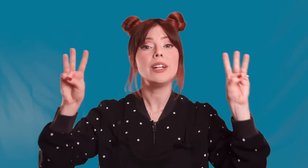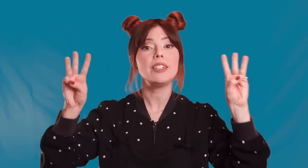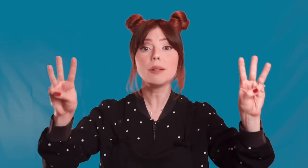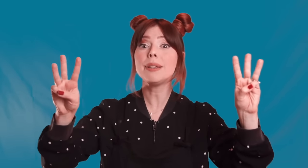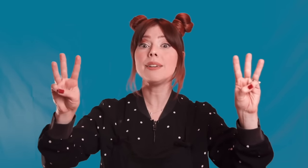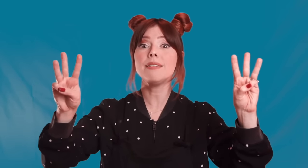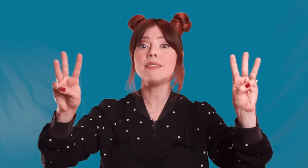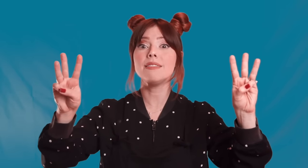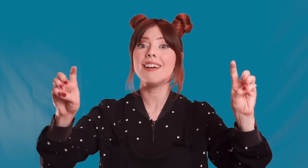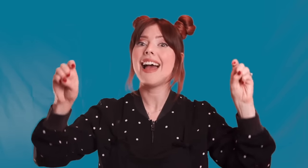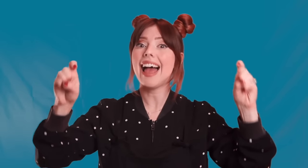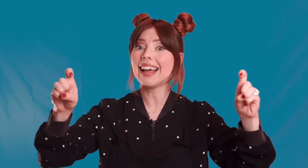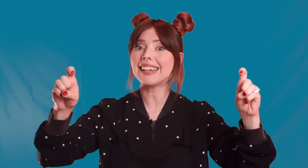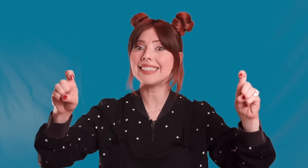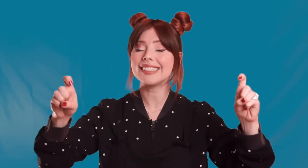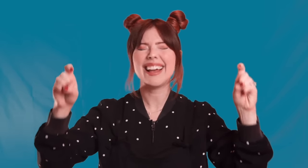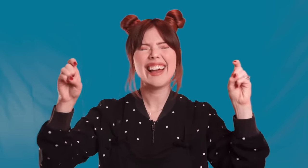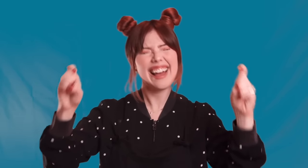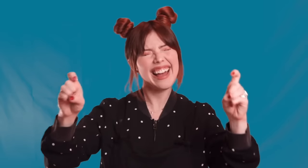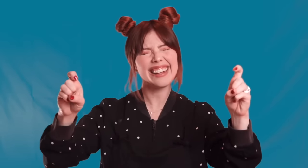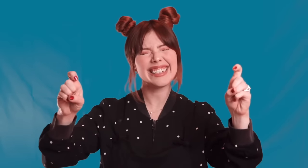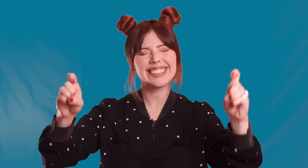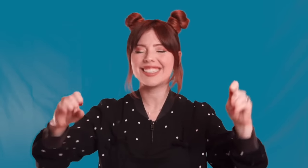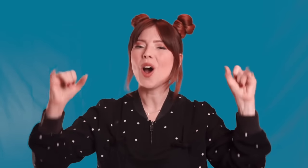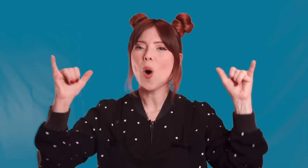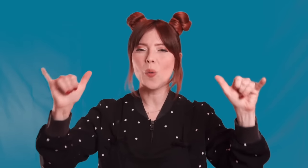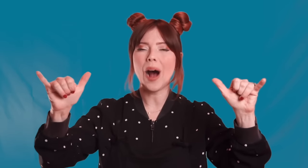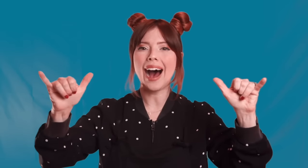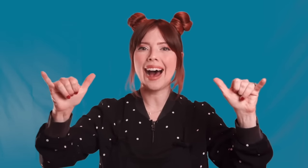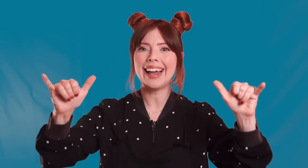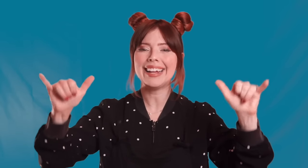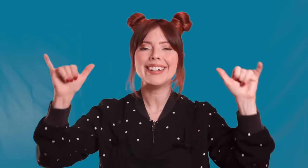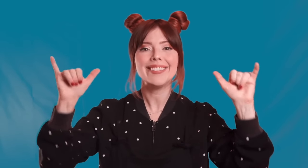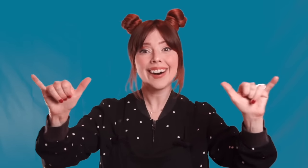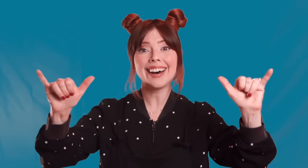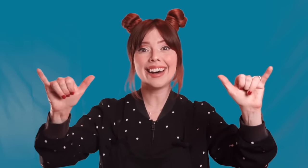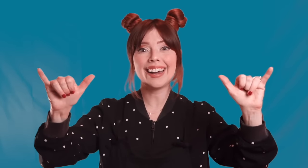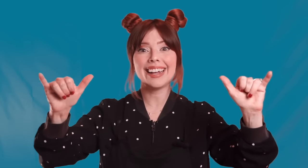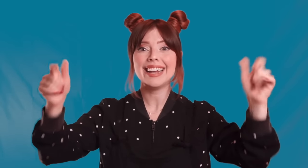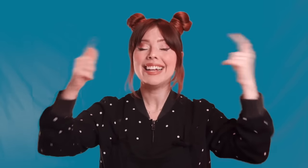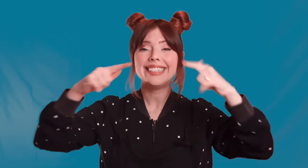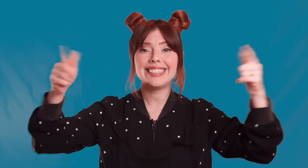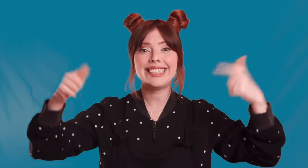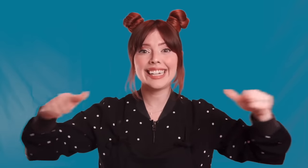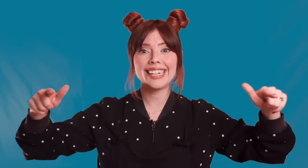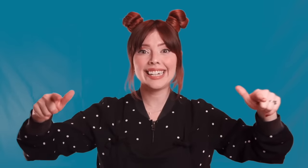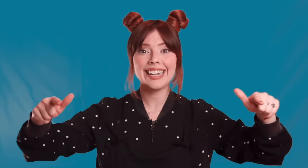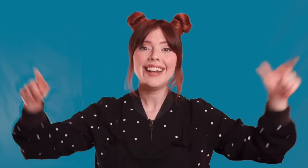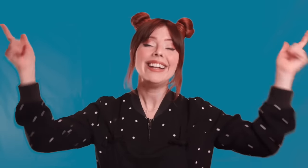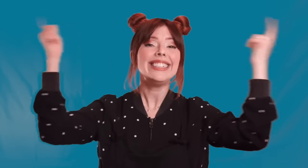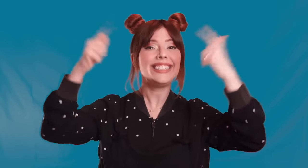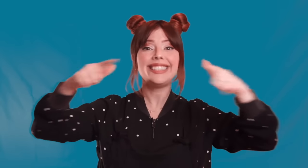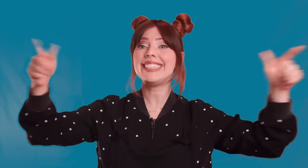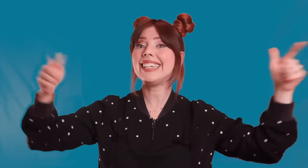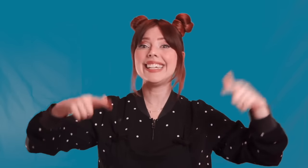W, X, X, Y, Y, Z, Z.